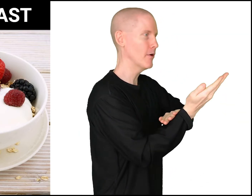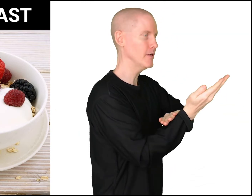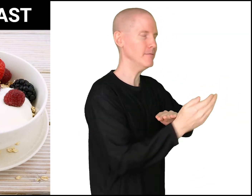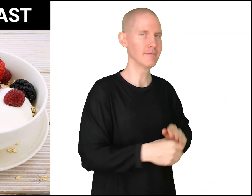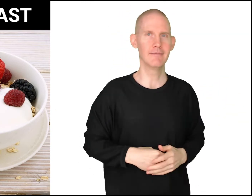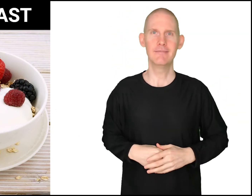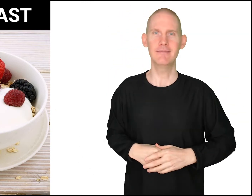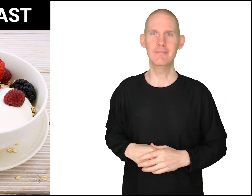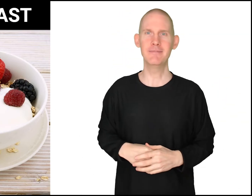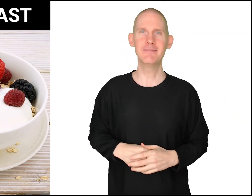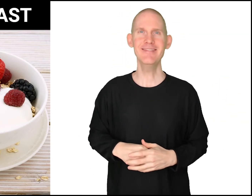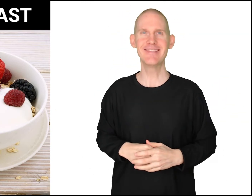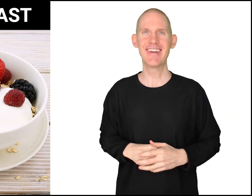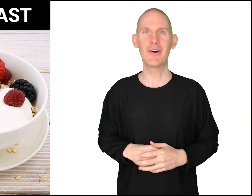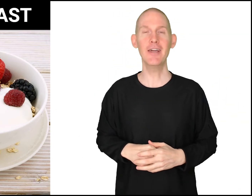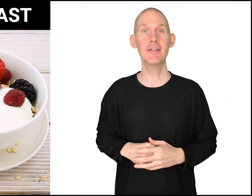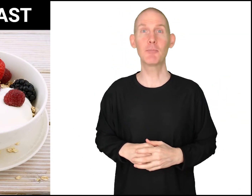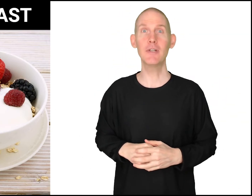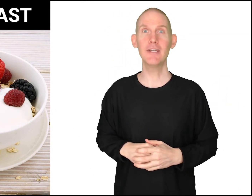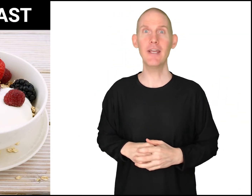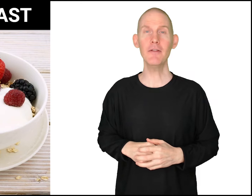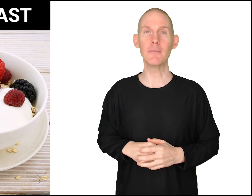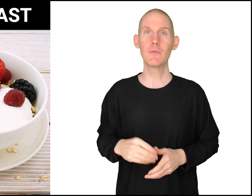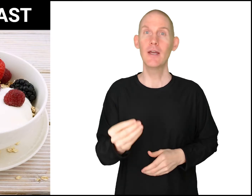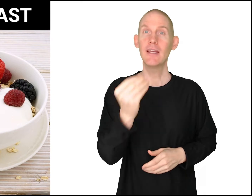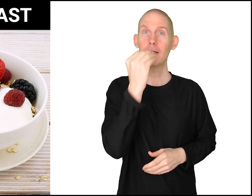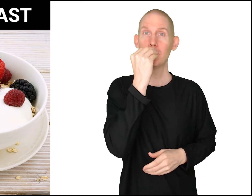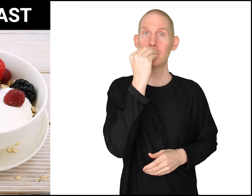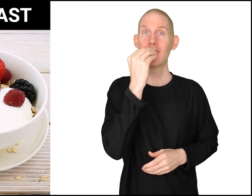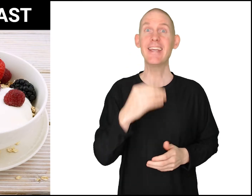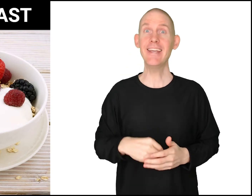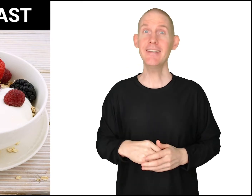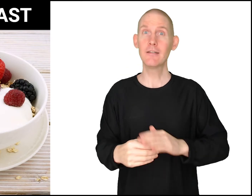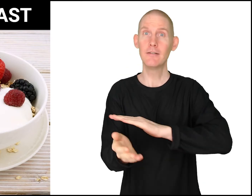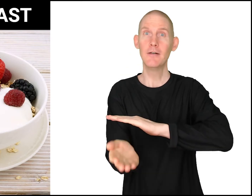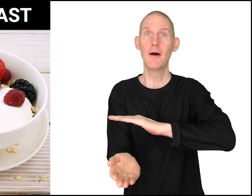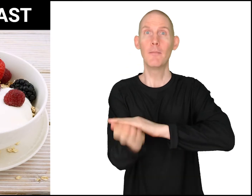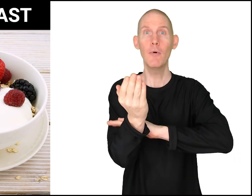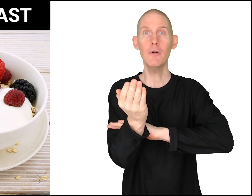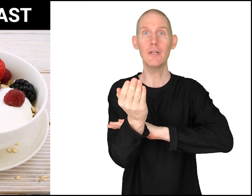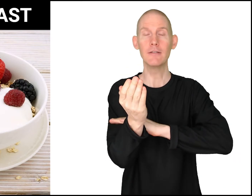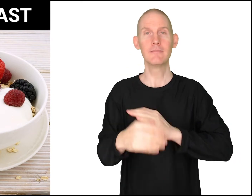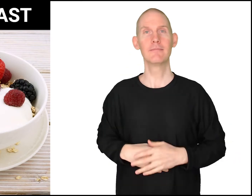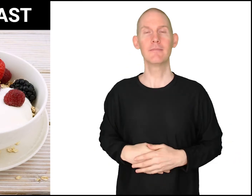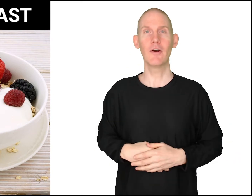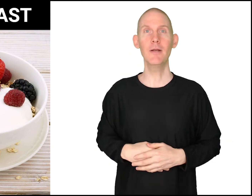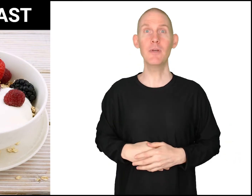morning. Okay, let's put it together. Eat, morning. All right,